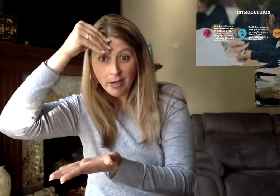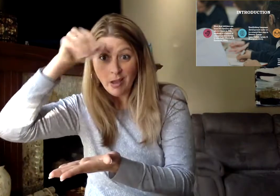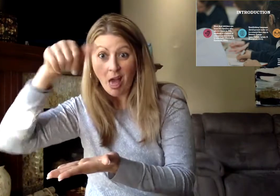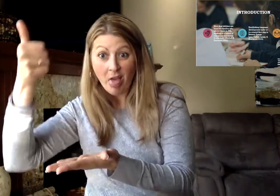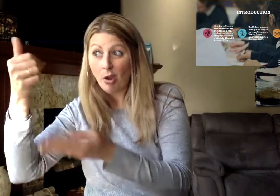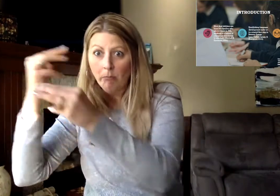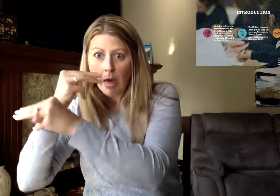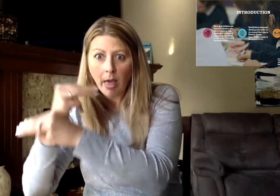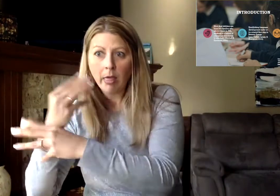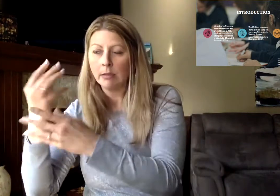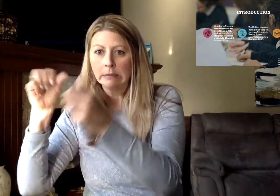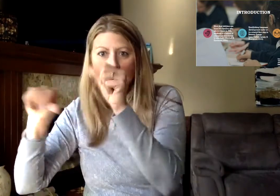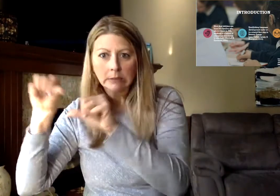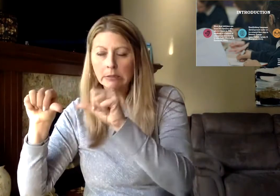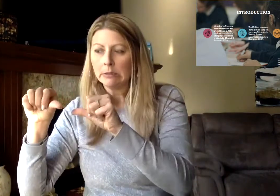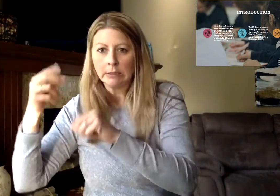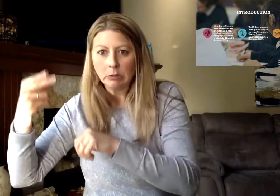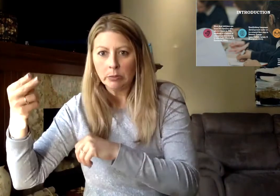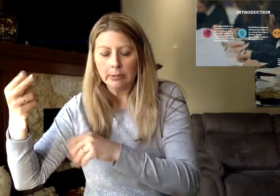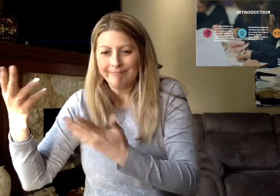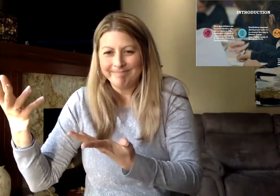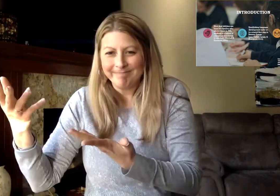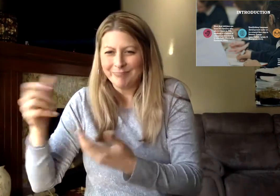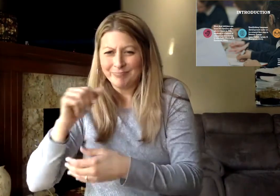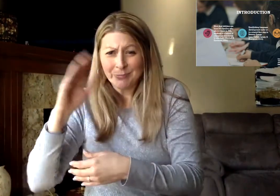the other languages like math or science or history.